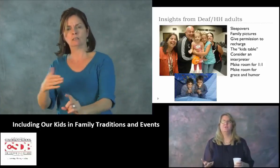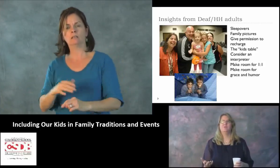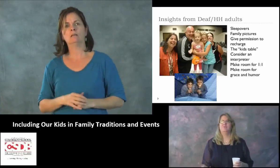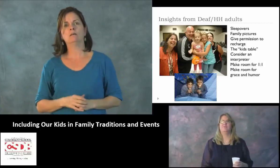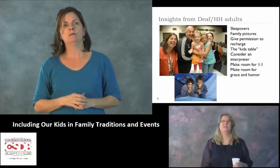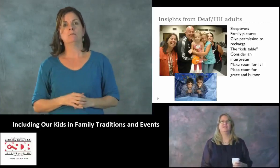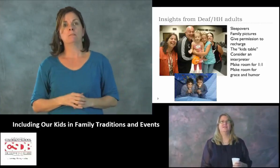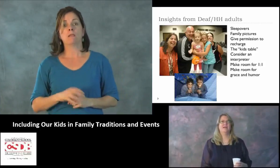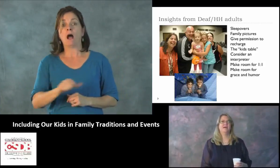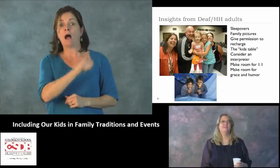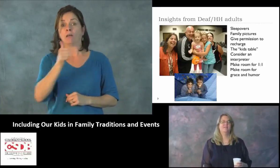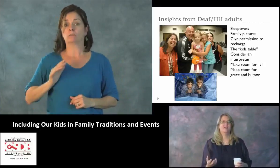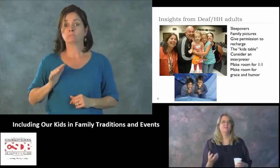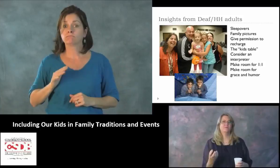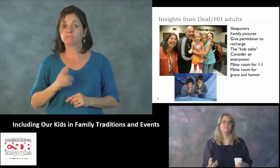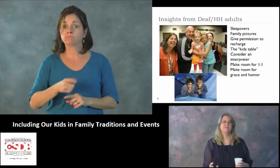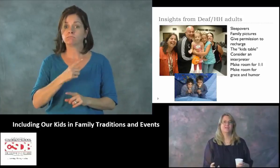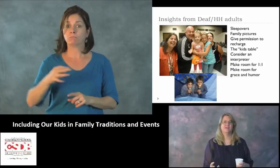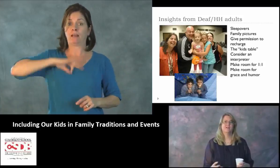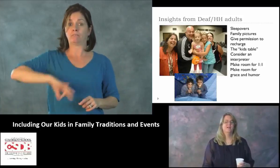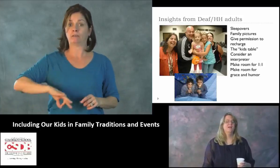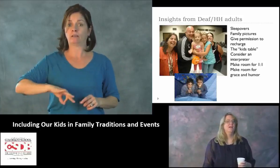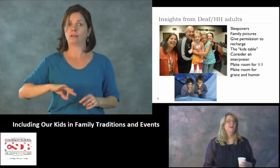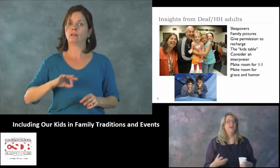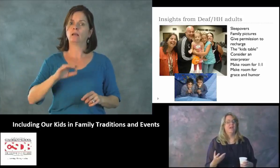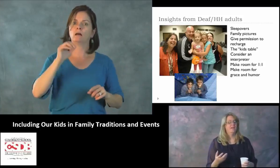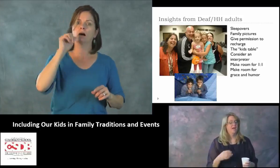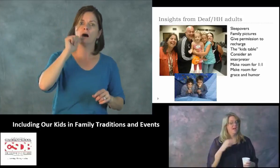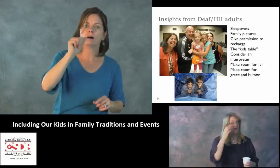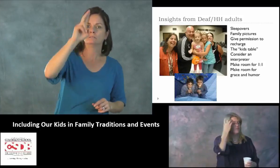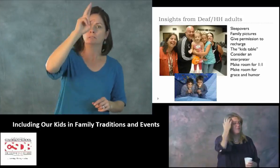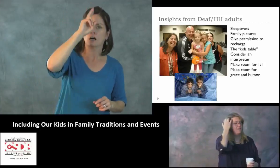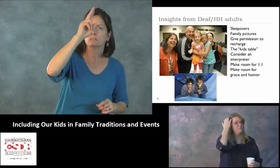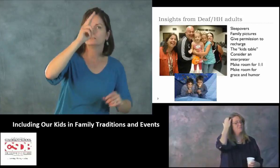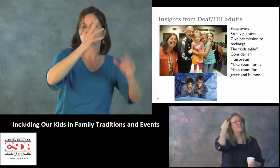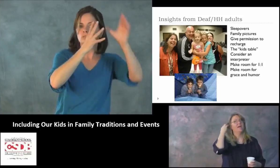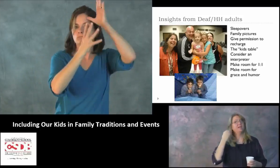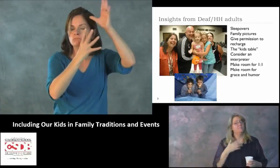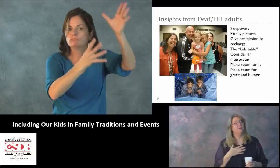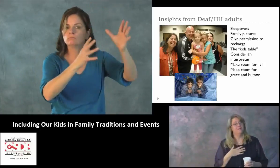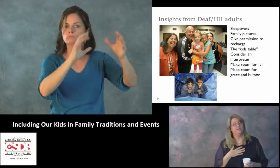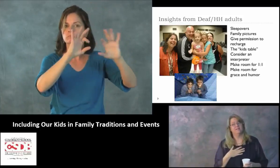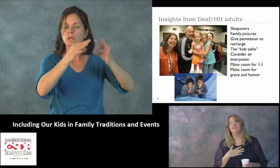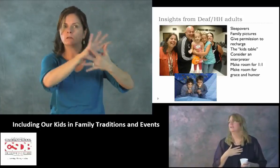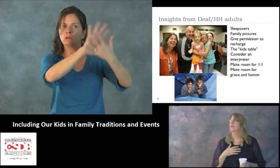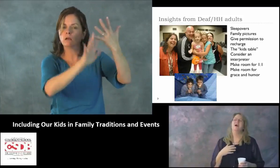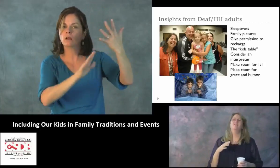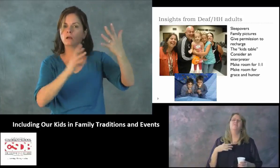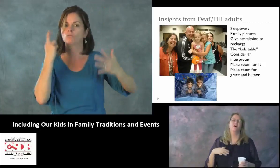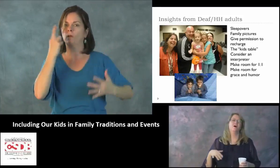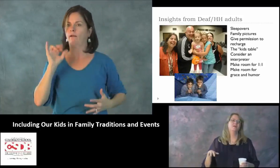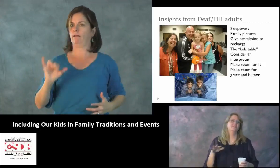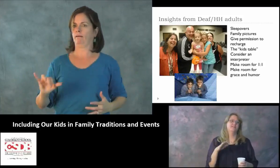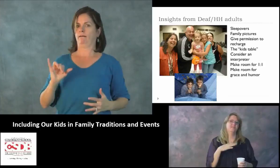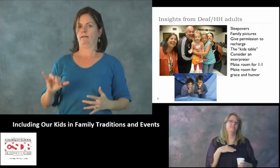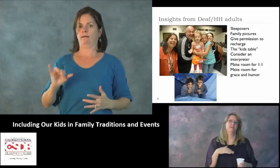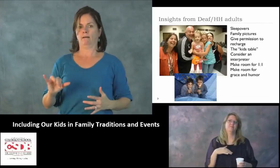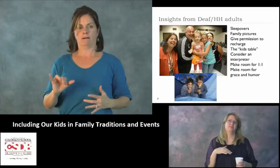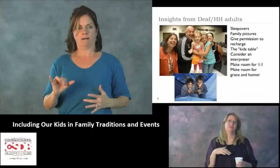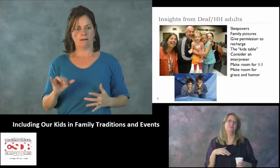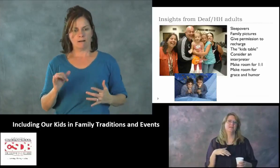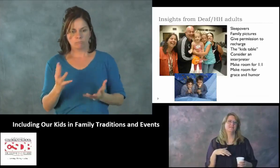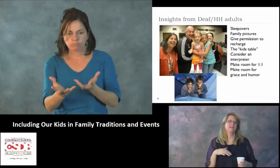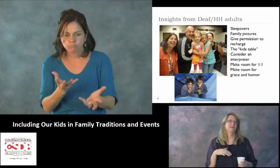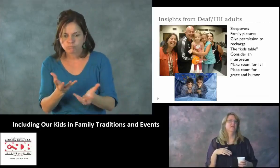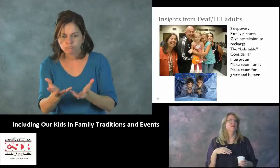was a beautiful thing to have that person there. And I have to say there was the added benefit of our extended